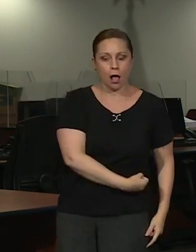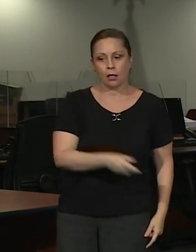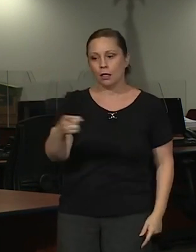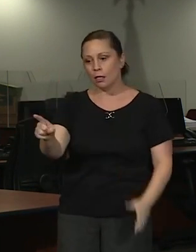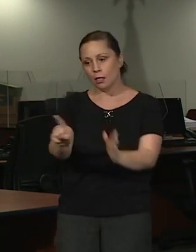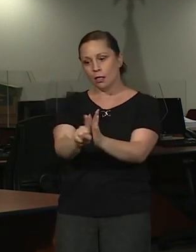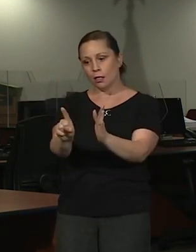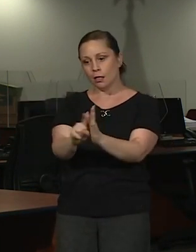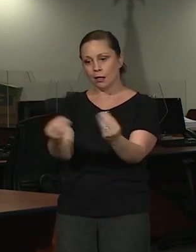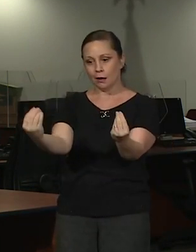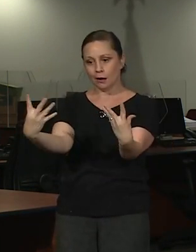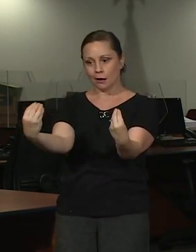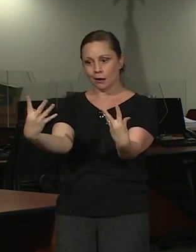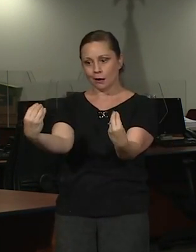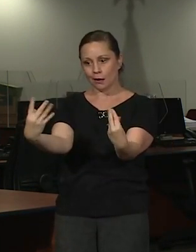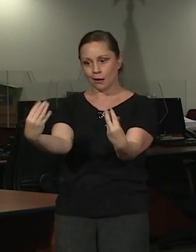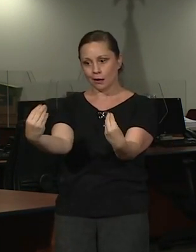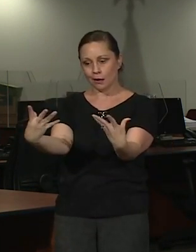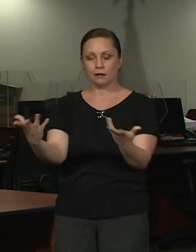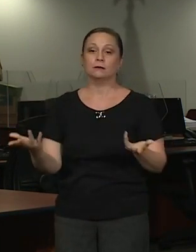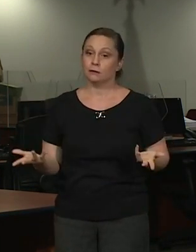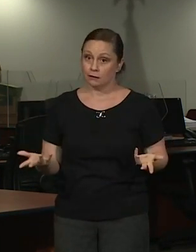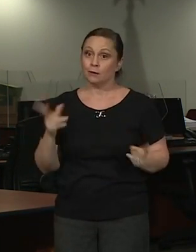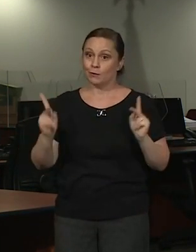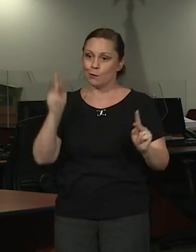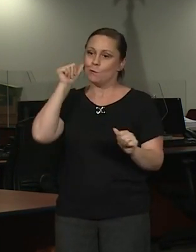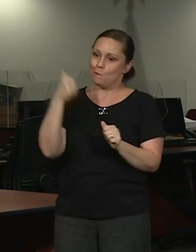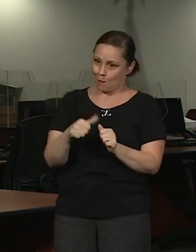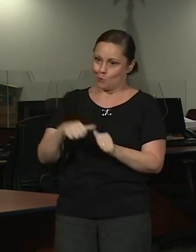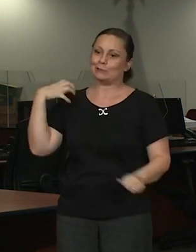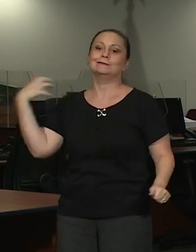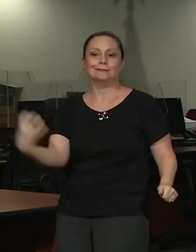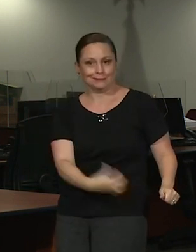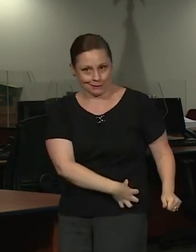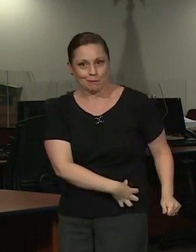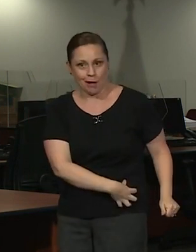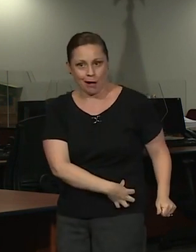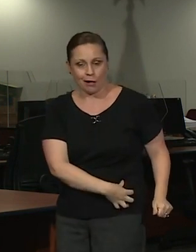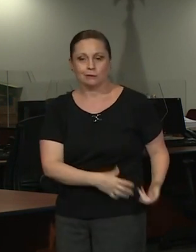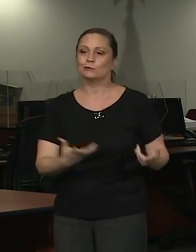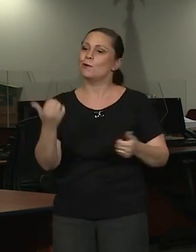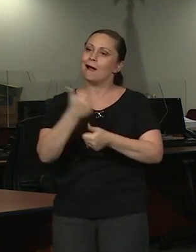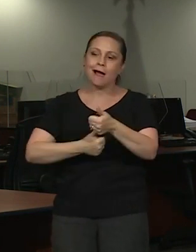very easy to remember to put your seatbelt on. Every situation is not like the next